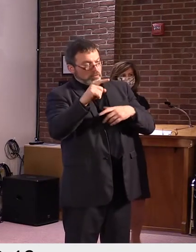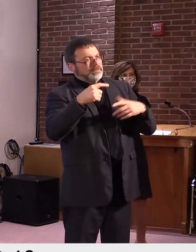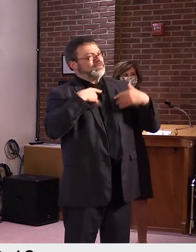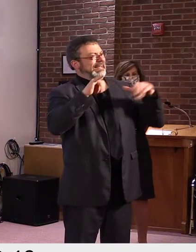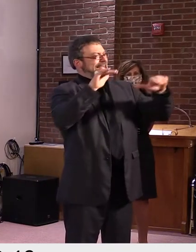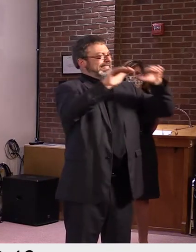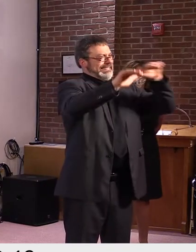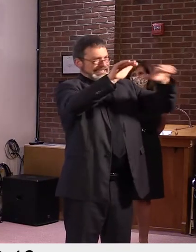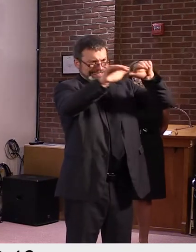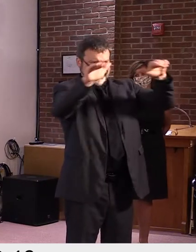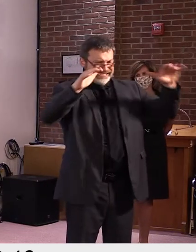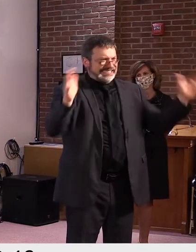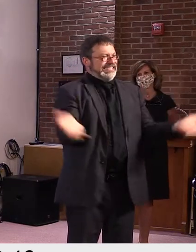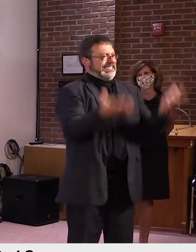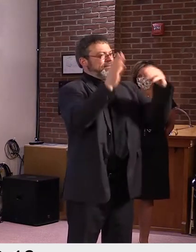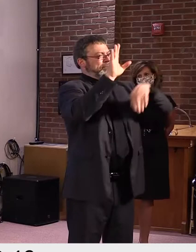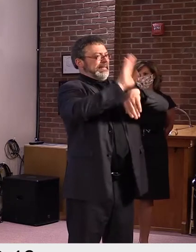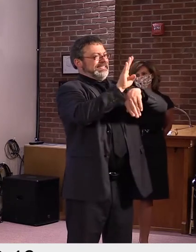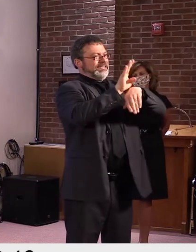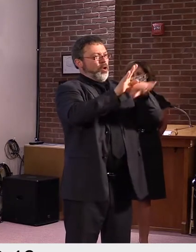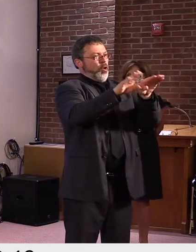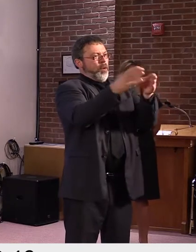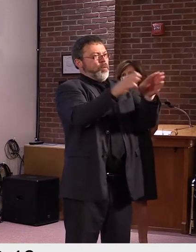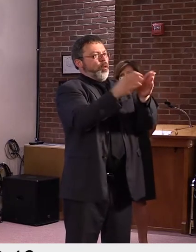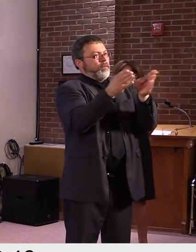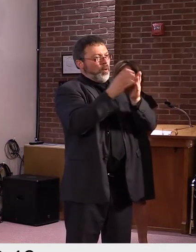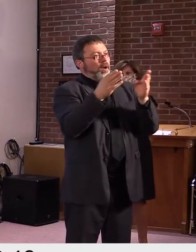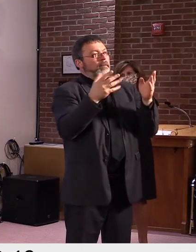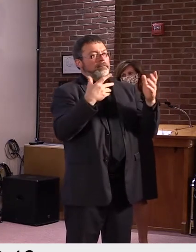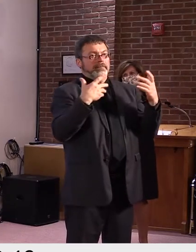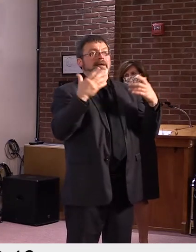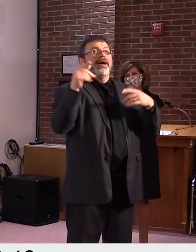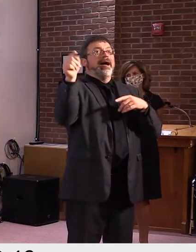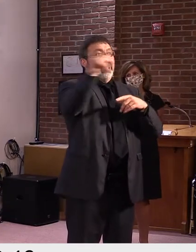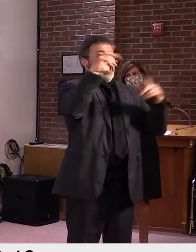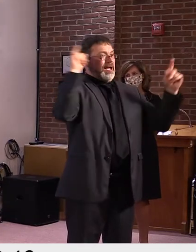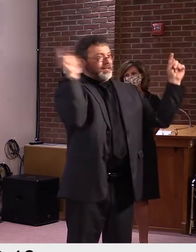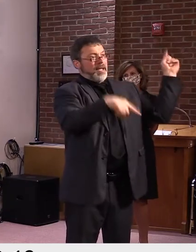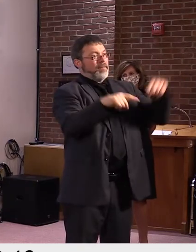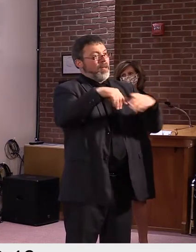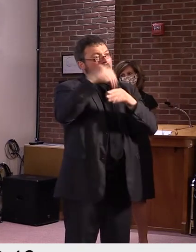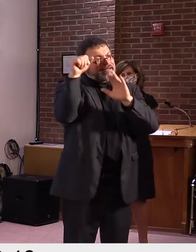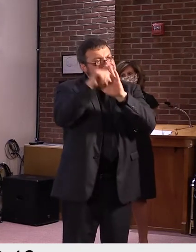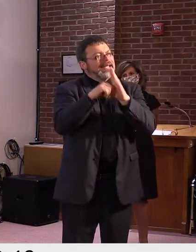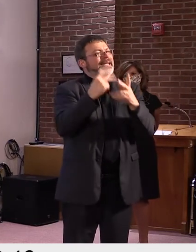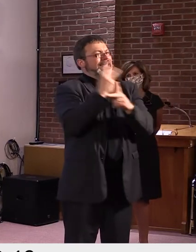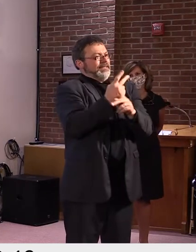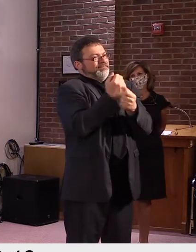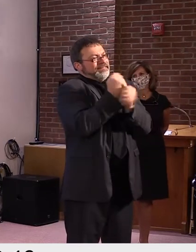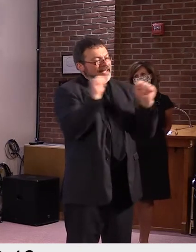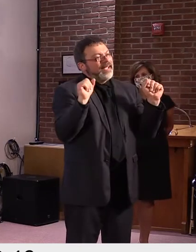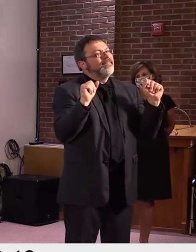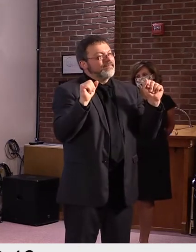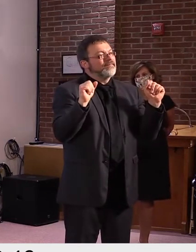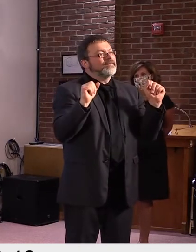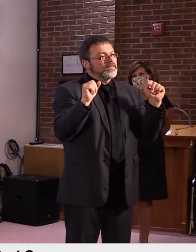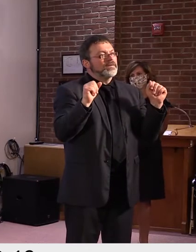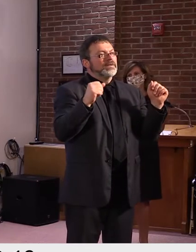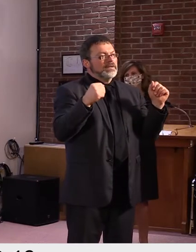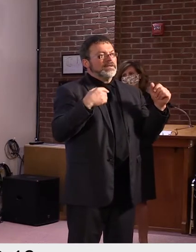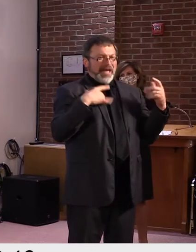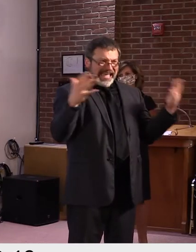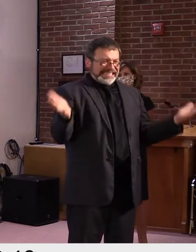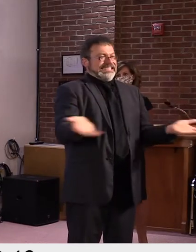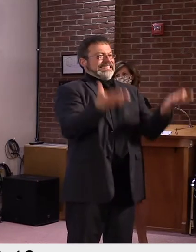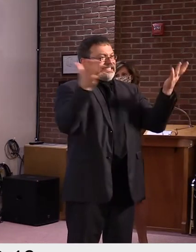safe manner to bring as many people off unemployment as possible and try to grow the economy back to where it